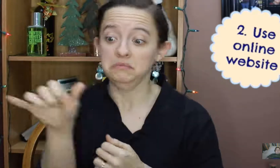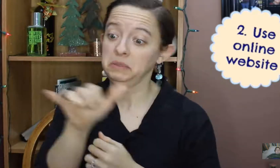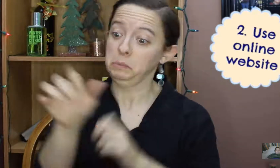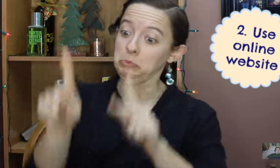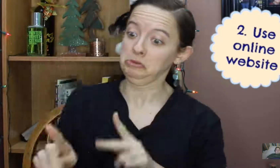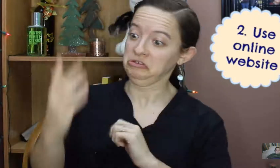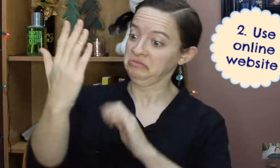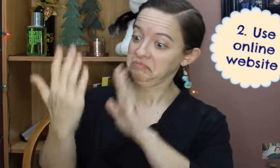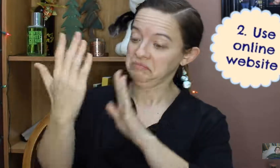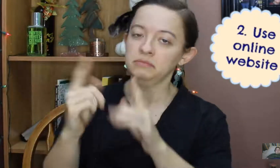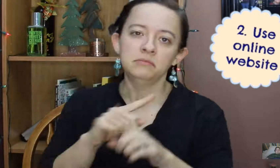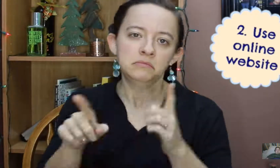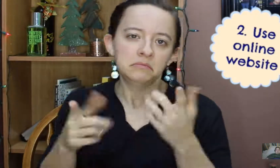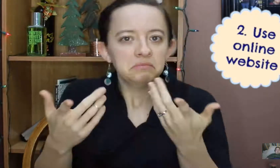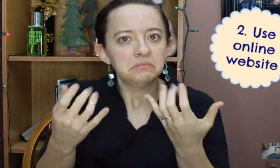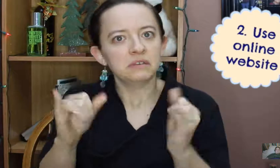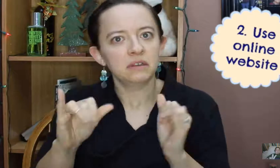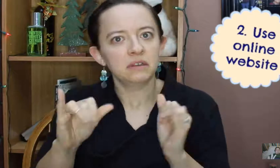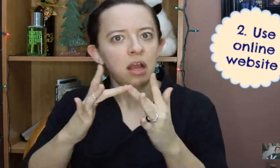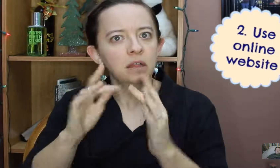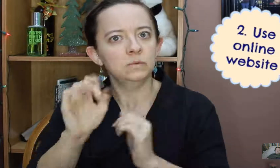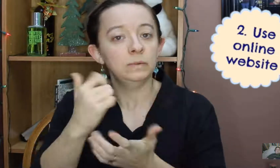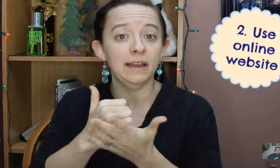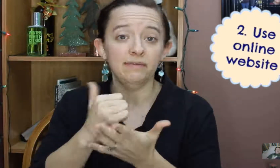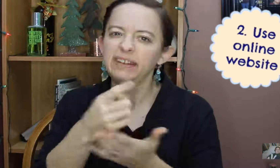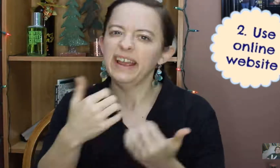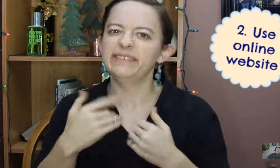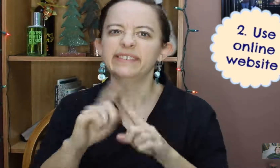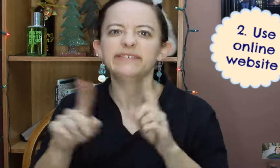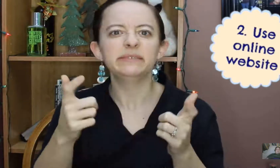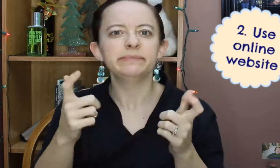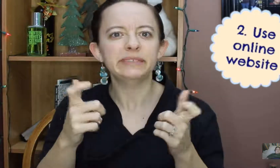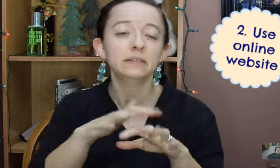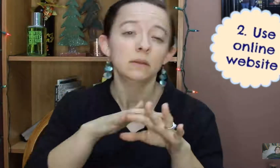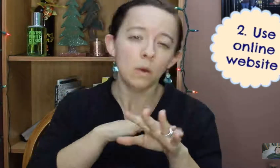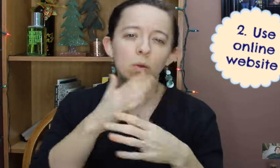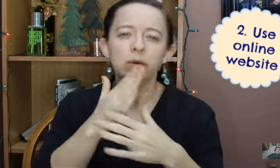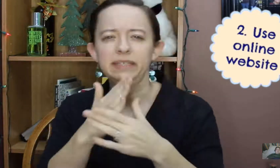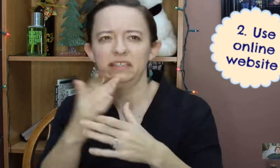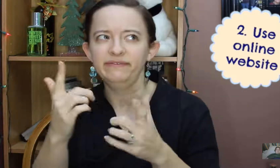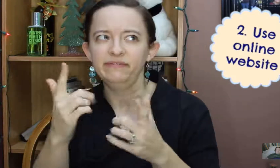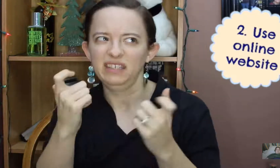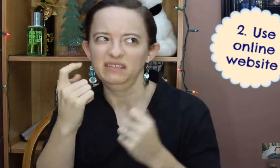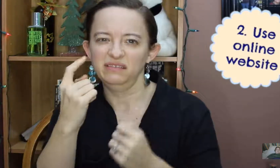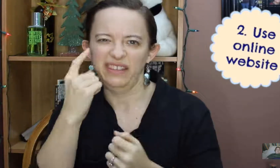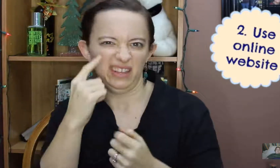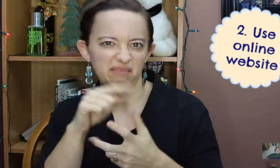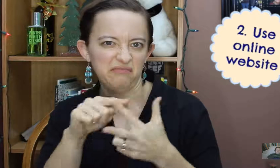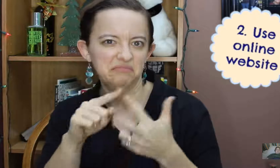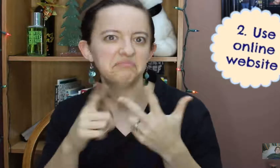helpful. It's not a real person, like face to face with you, but sometimes it's slower